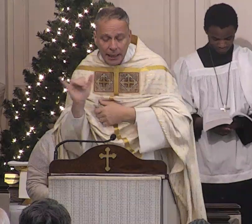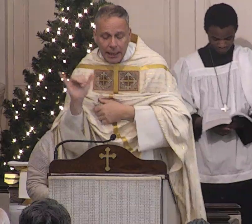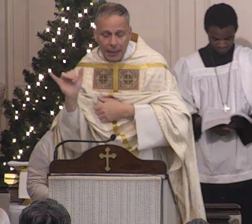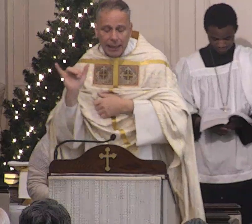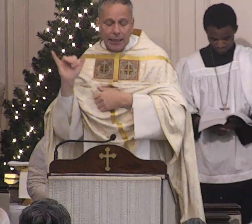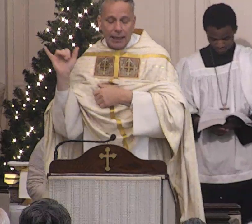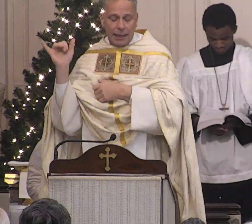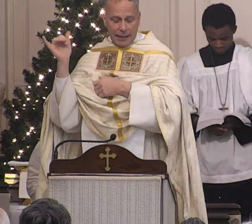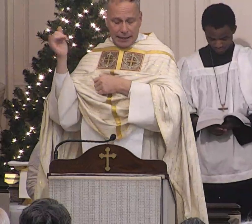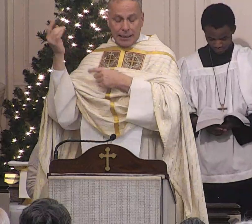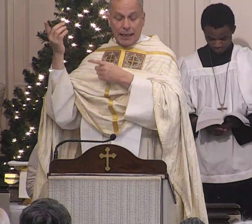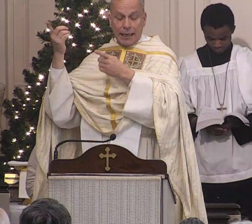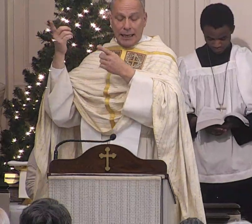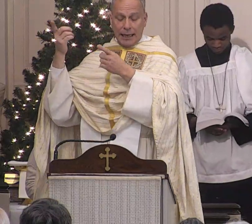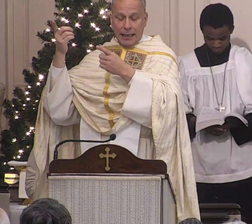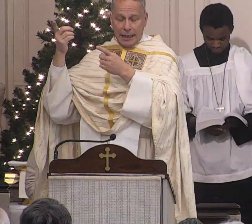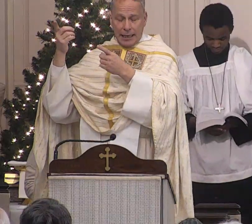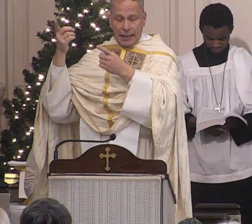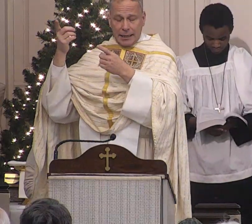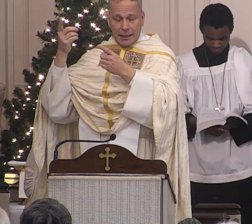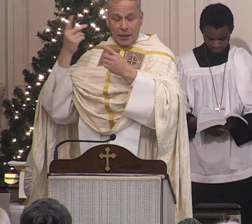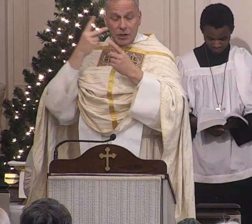just as it had been told to them.